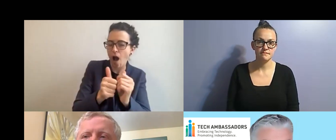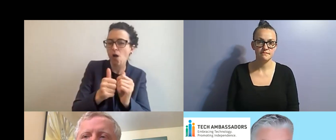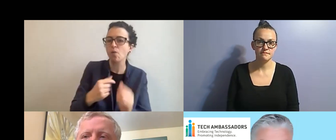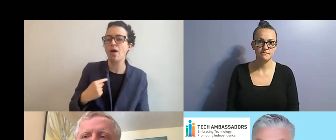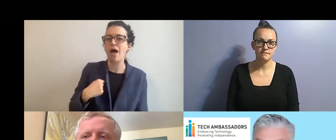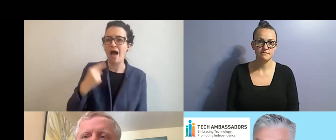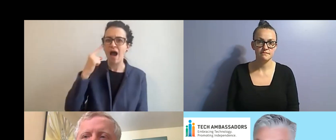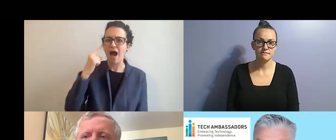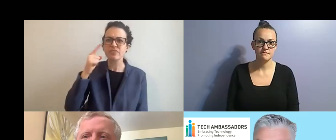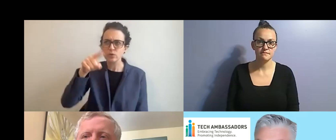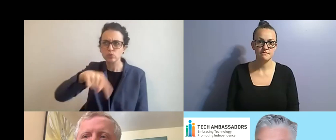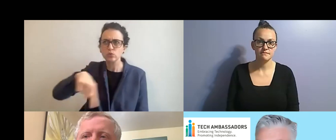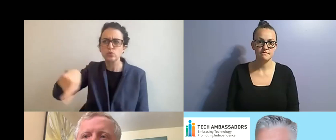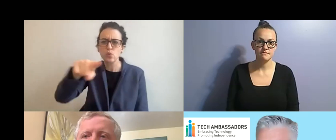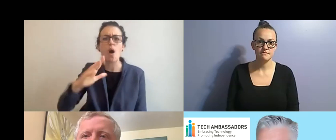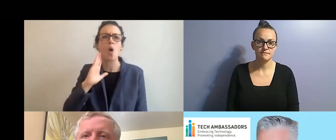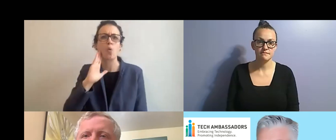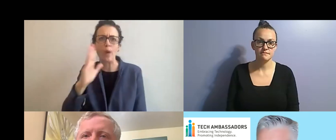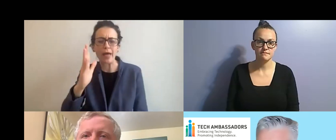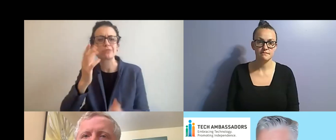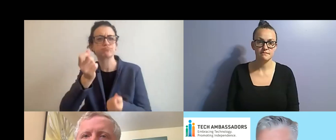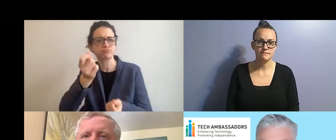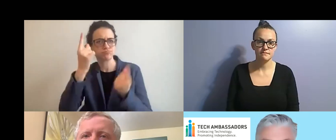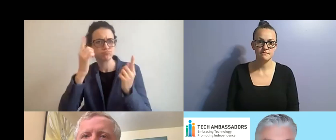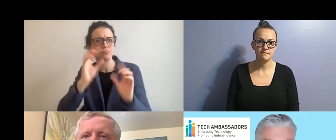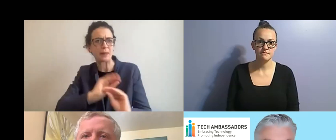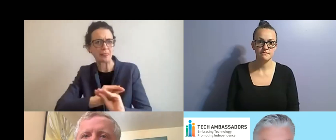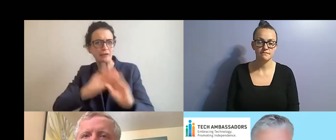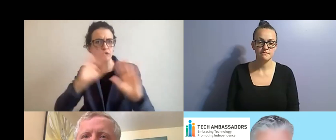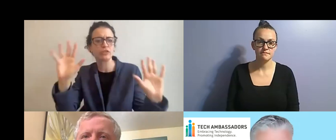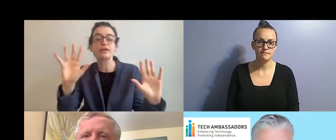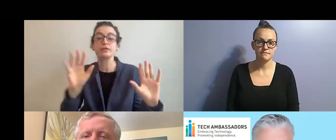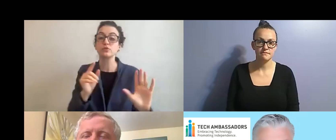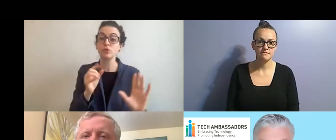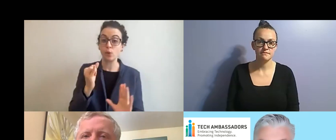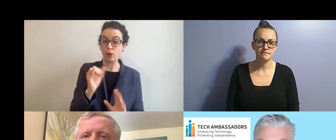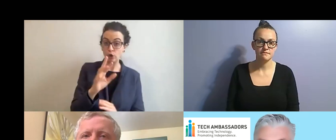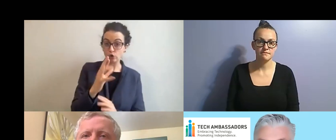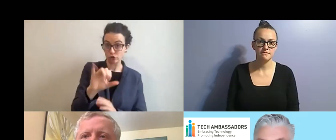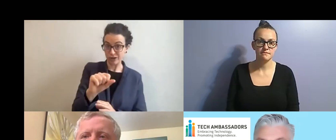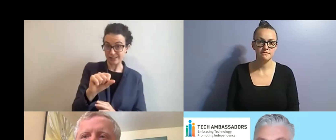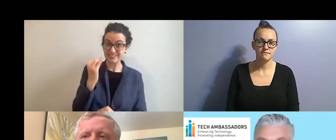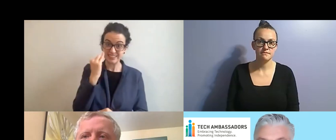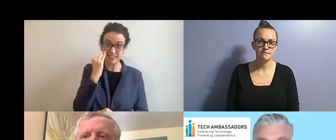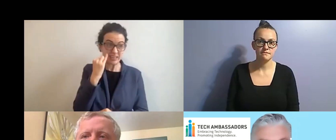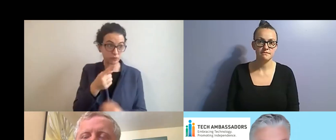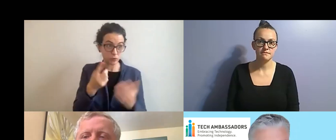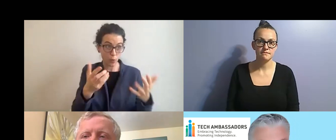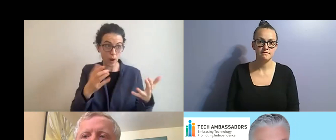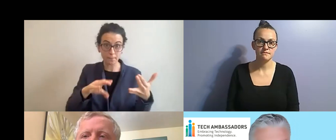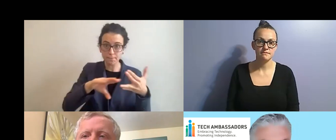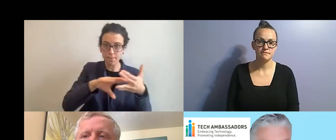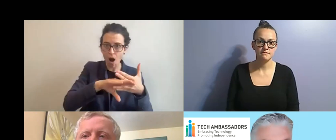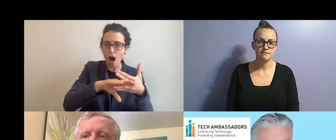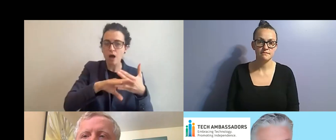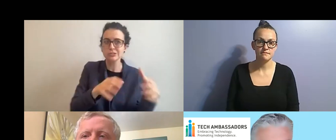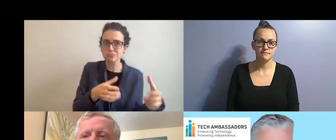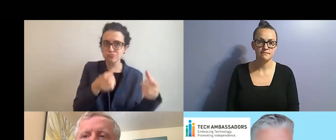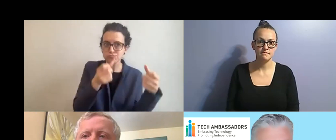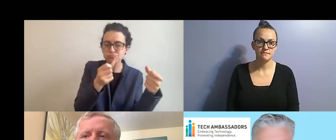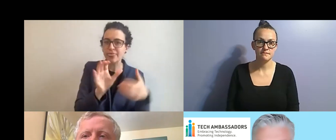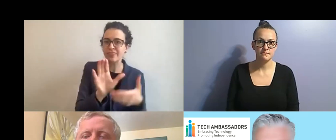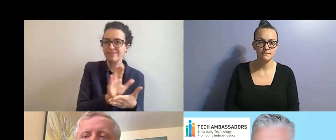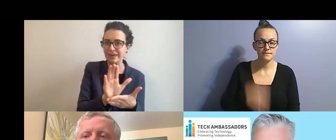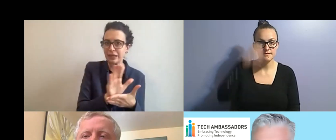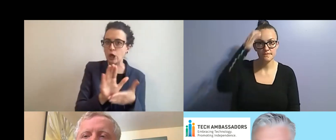pause the video. It's a little bit long. It's a little bit over 7 minutes. So if you want to pause it at anywhere in the middle and just say a little word about